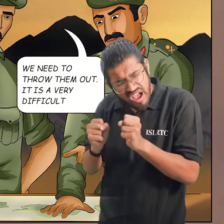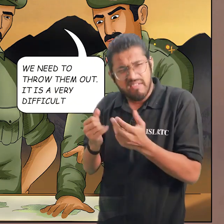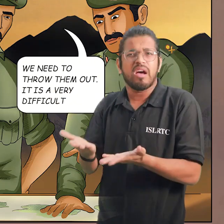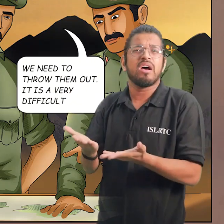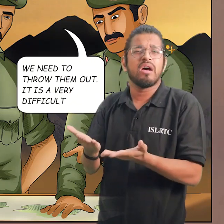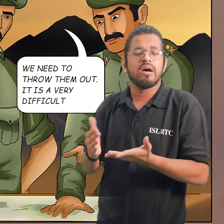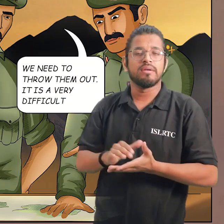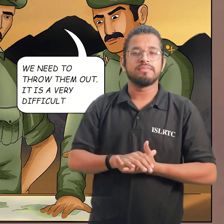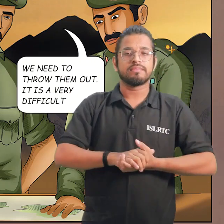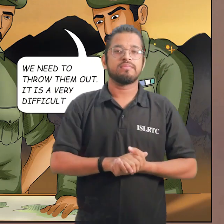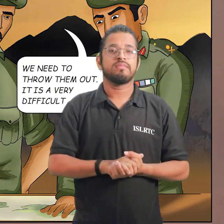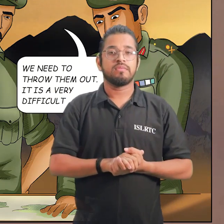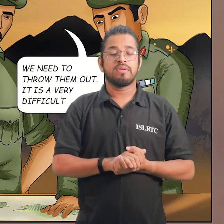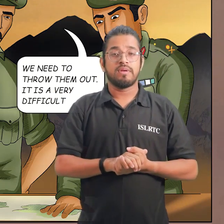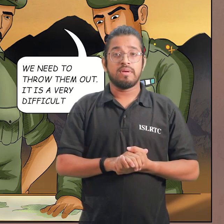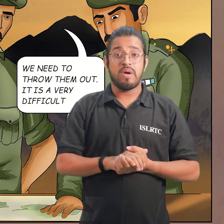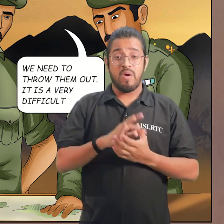difficult.